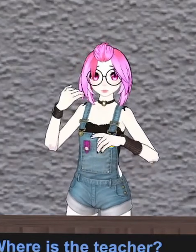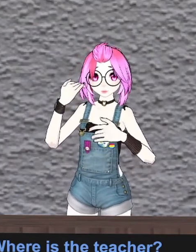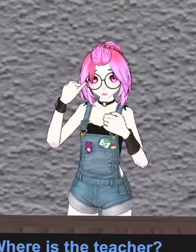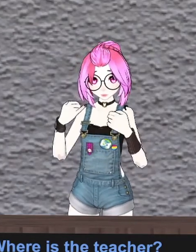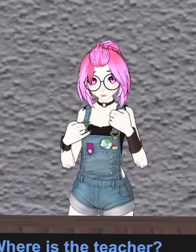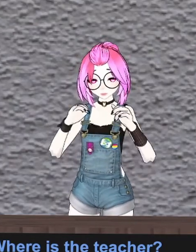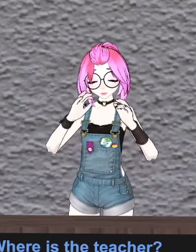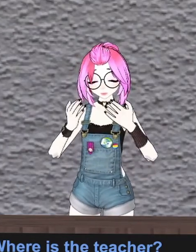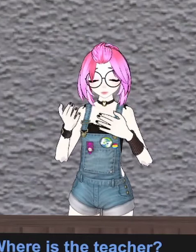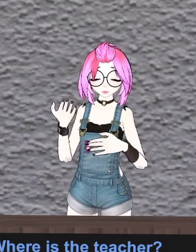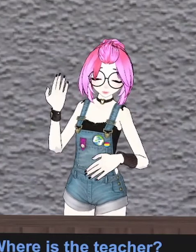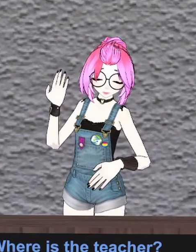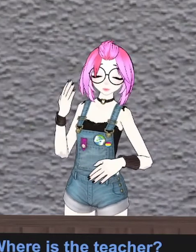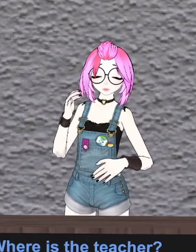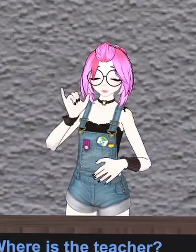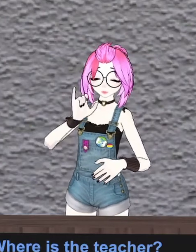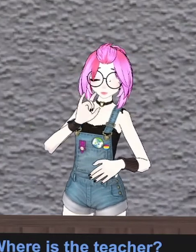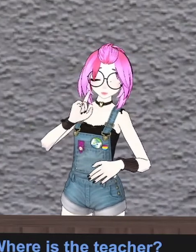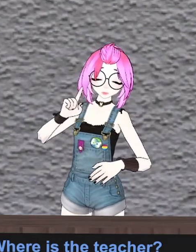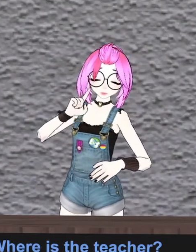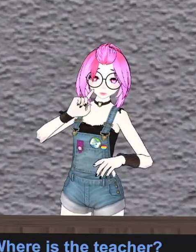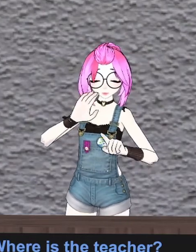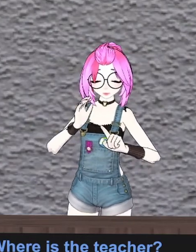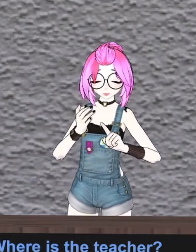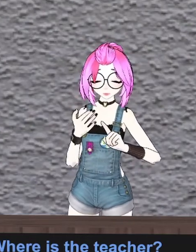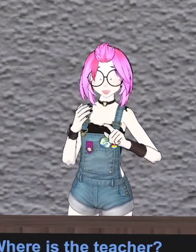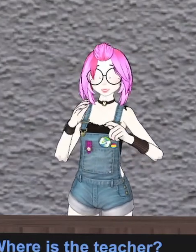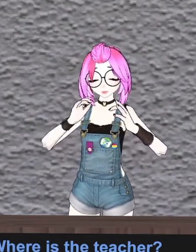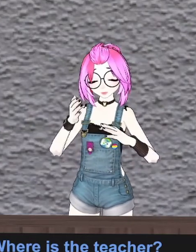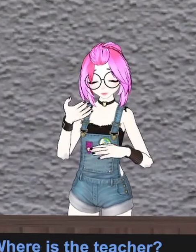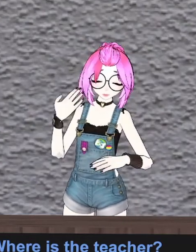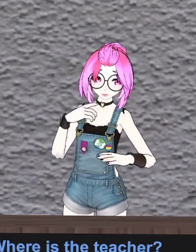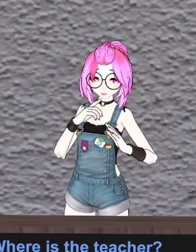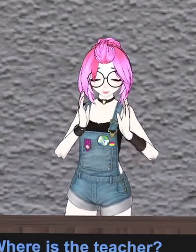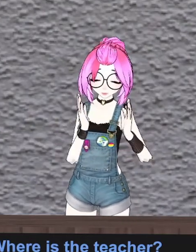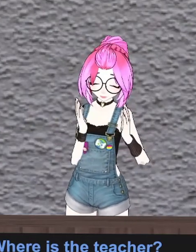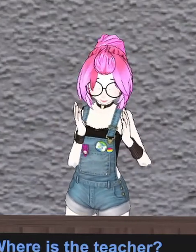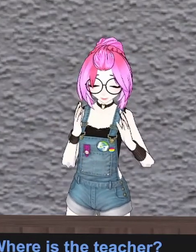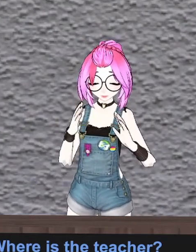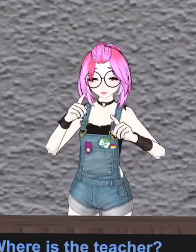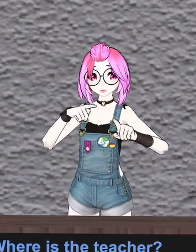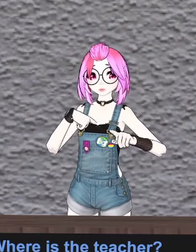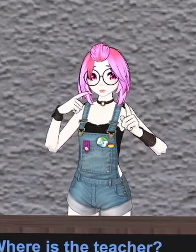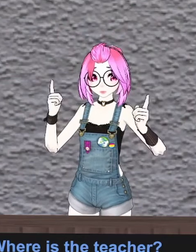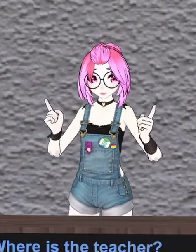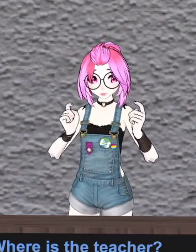deaf culture class, and I was just embarrassed to ask, but I keep running into the situation where I have hard of